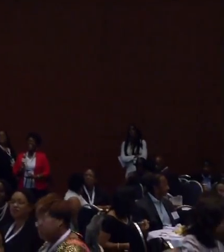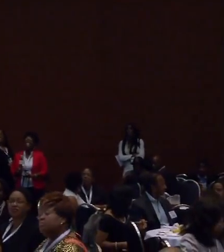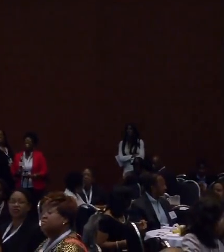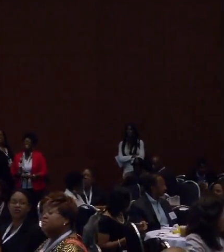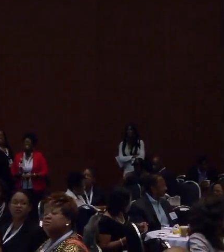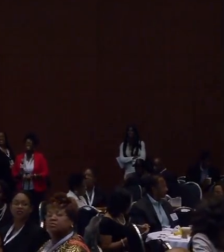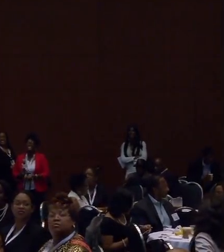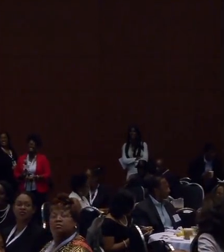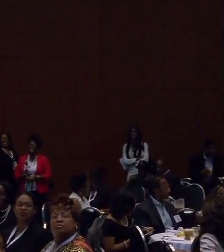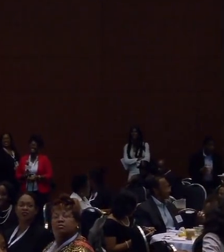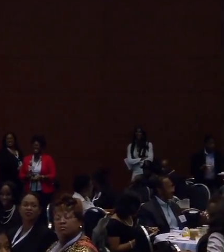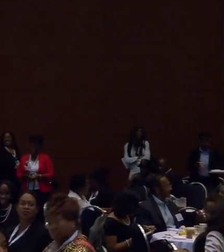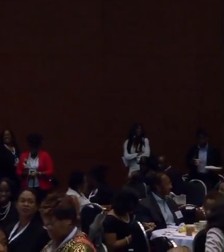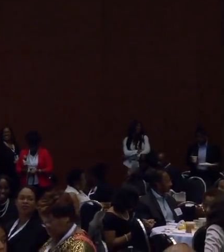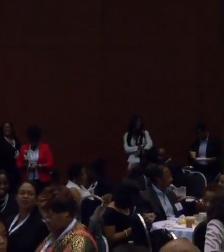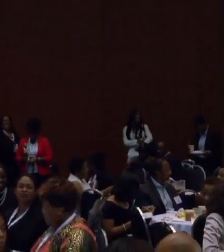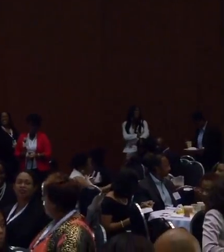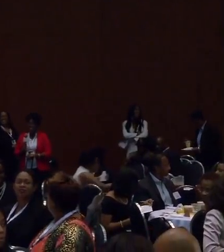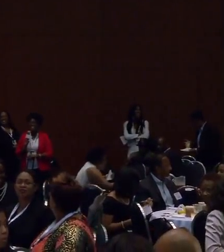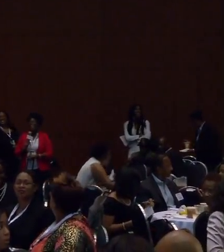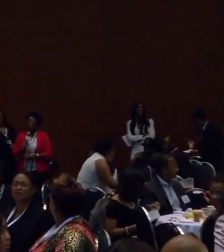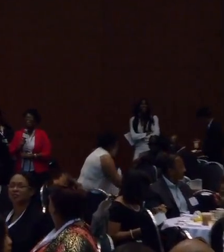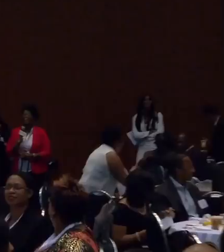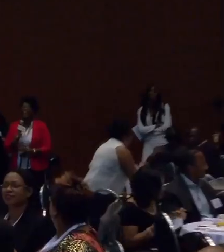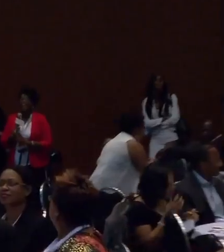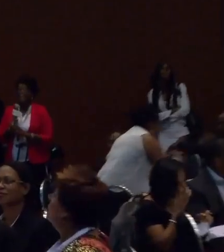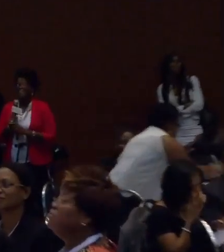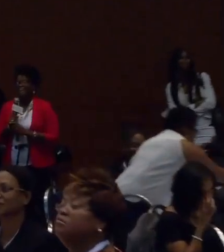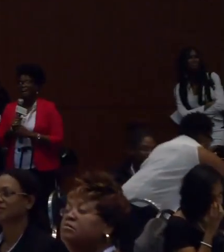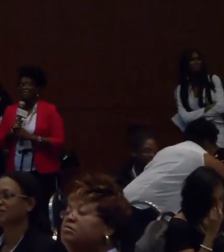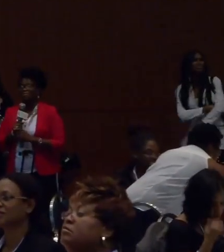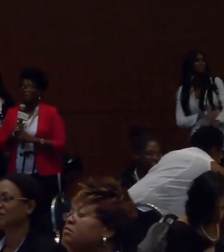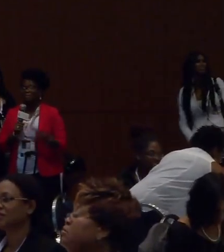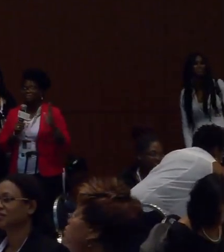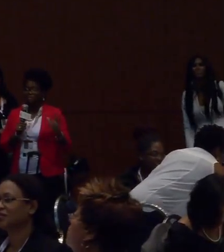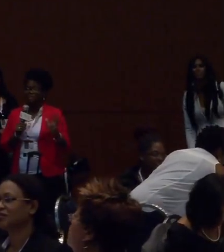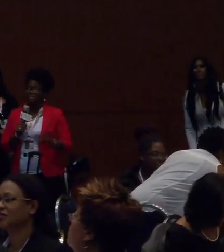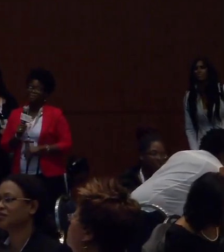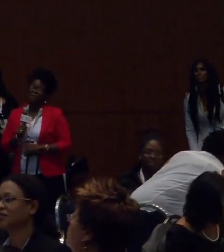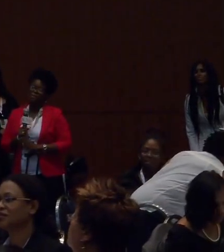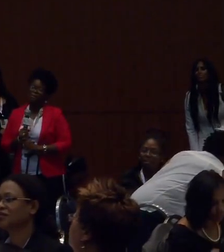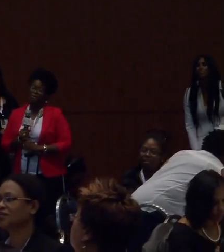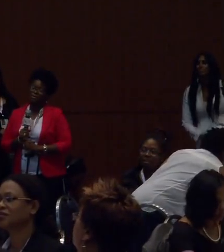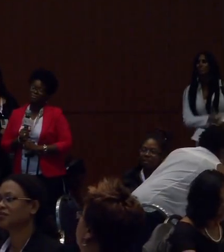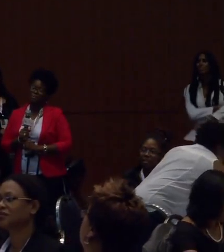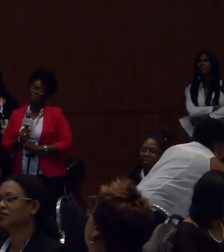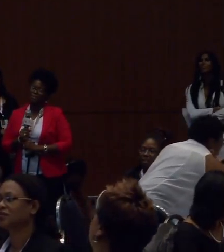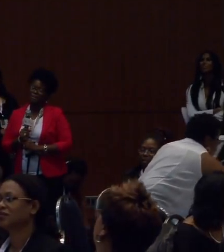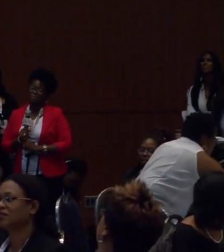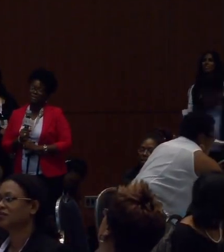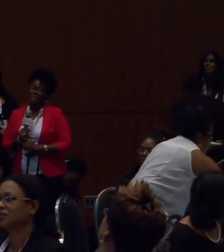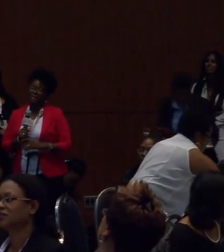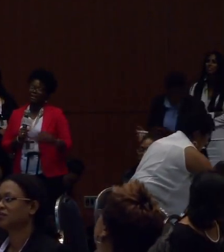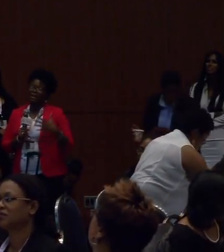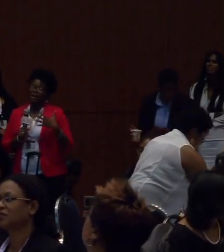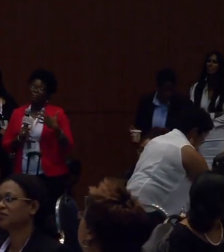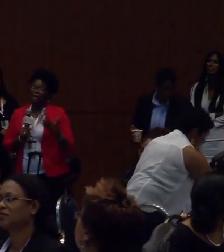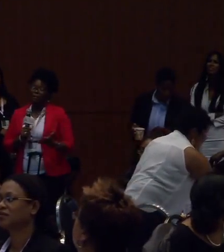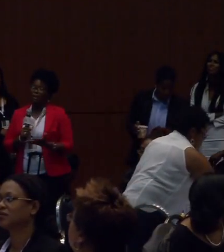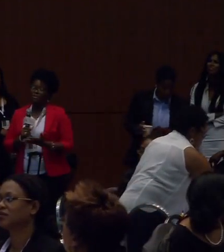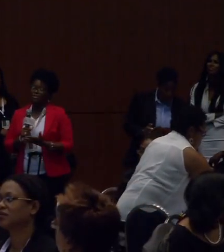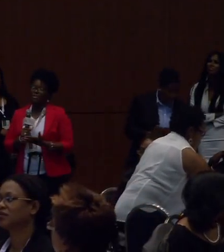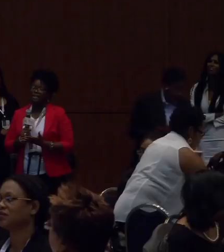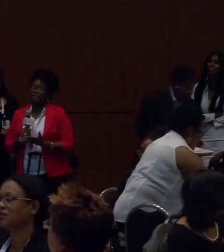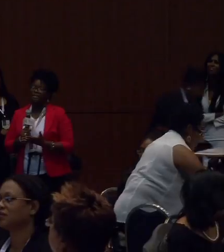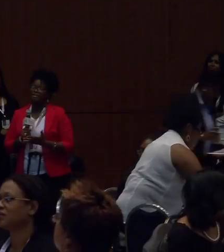you see, the Republicans, they just will not cooperate. And people over there. Hi. I was really inspired by what you're speaking about today.